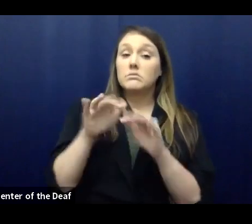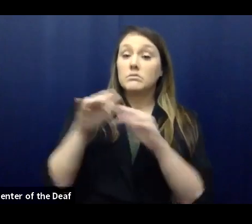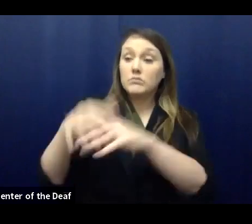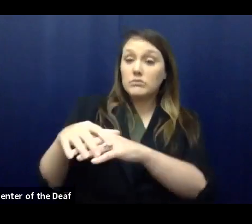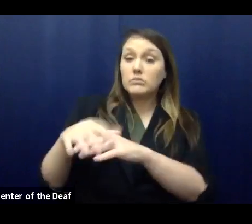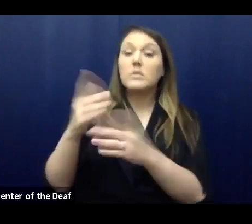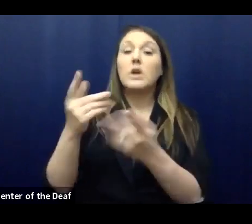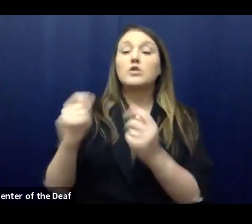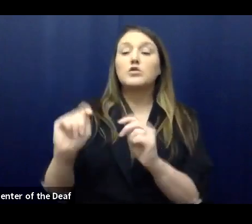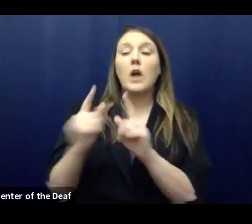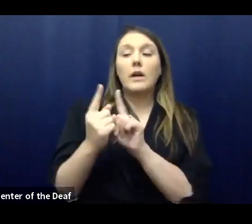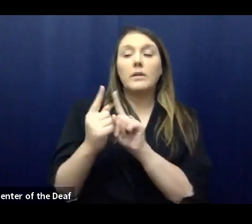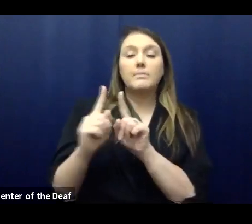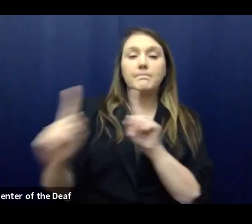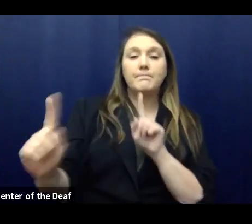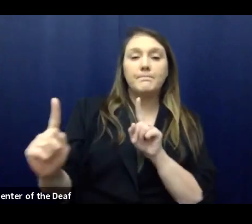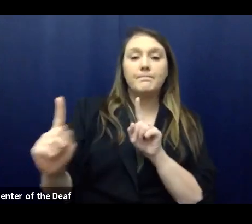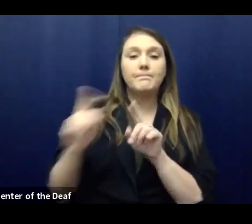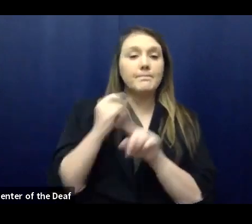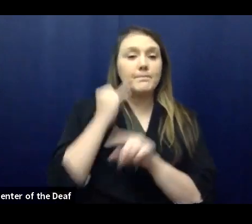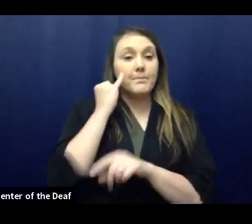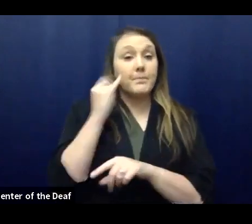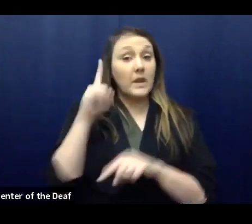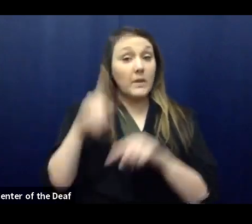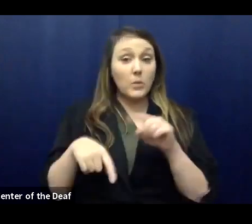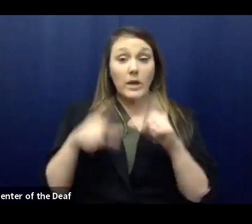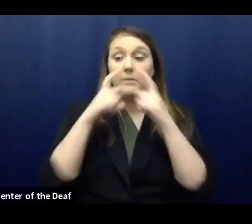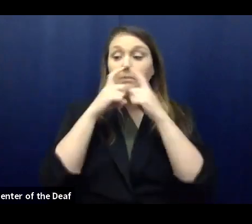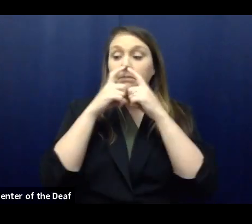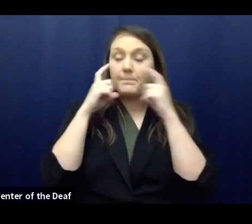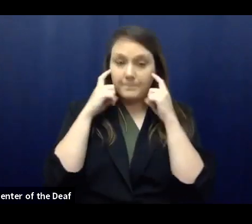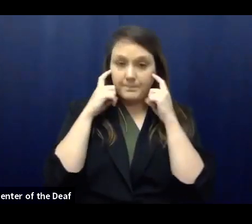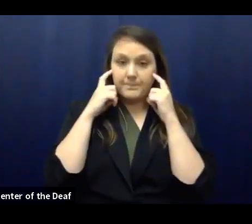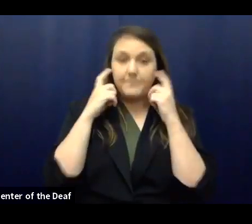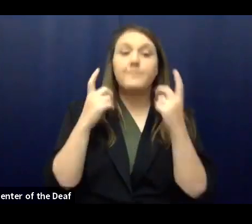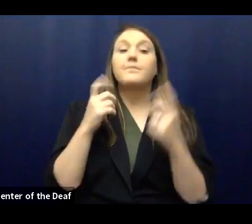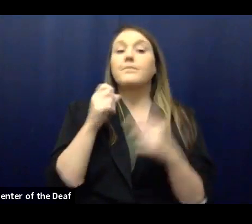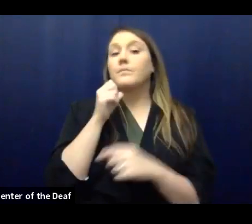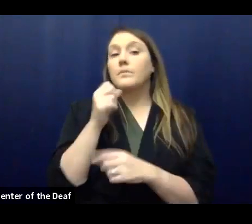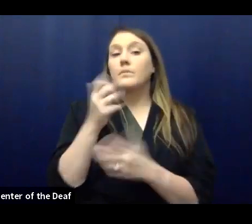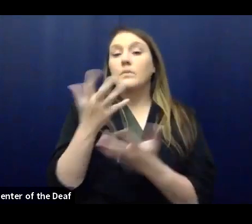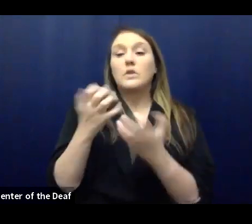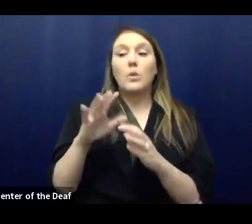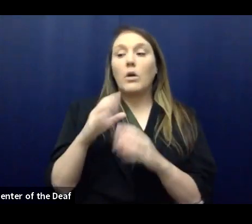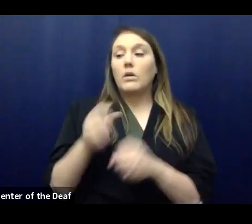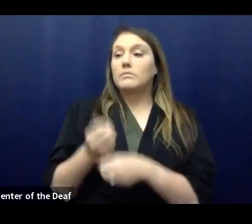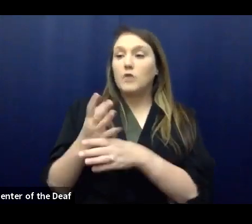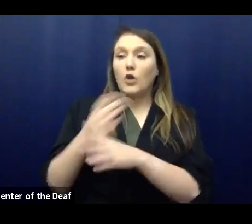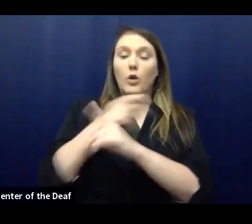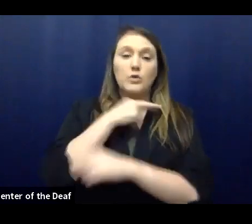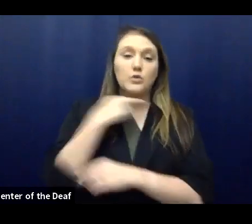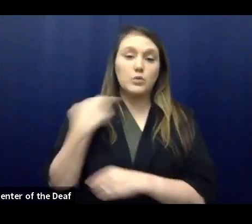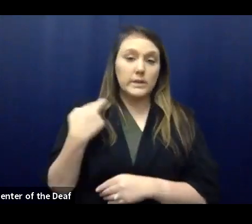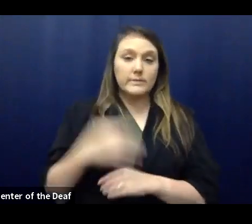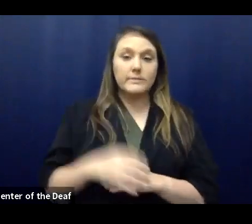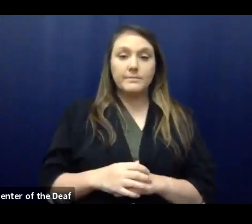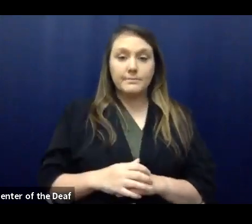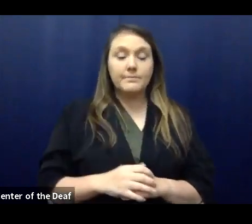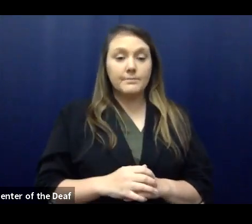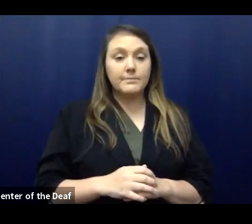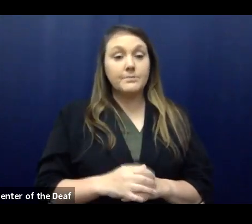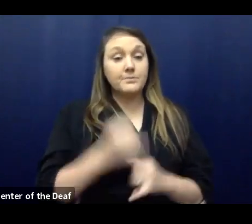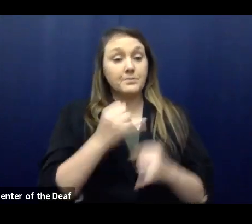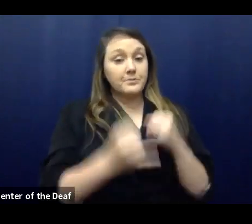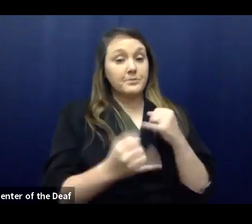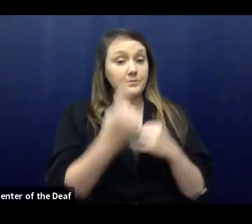social distancing. If you can't do that, we really want you to wear face masks. We don't want you to put yourself or others at risk. Okay, and the last one